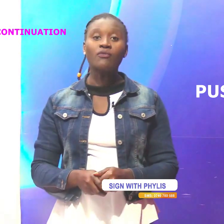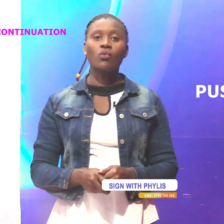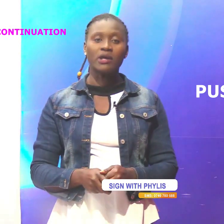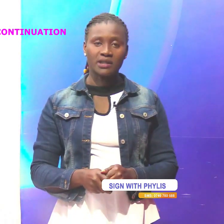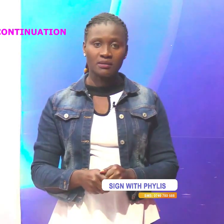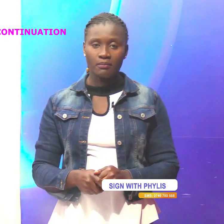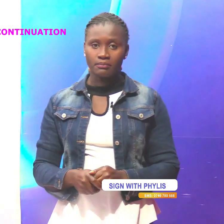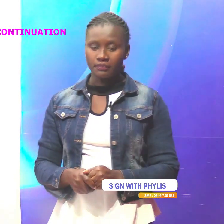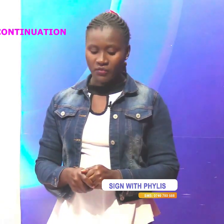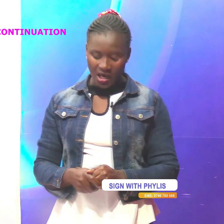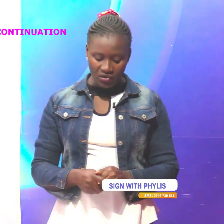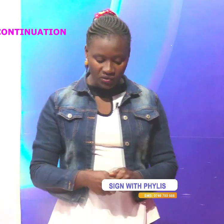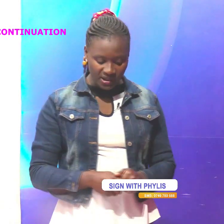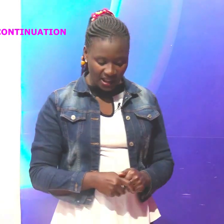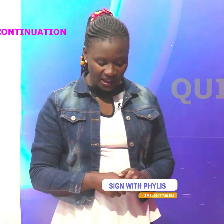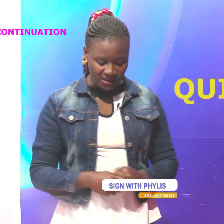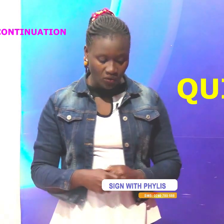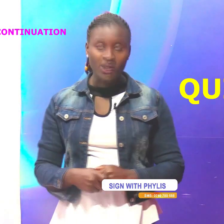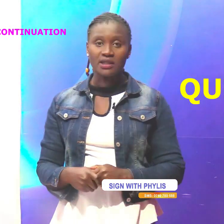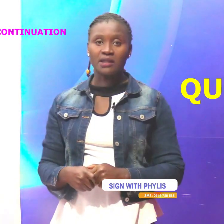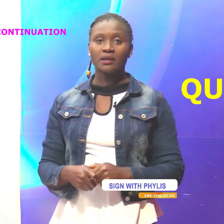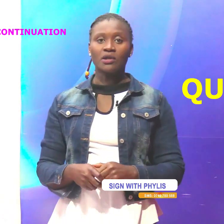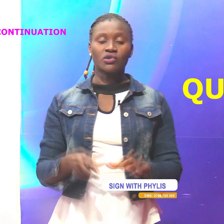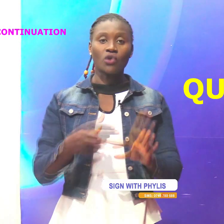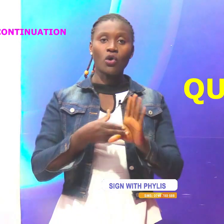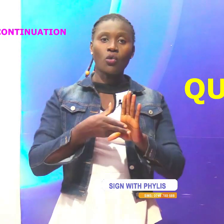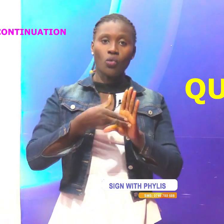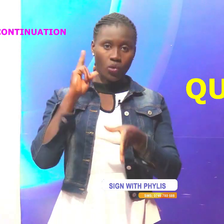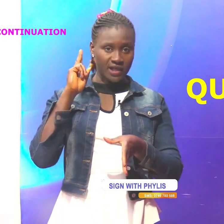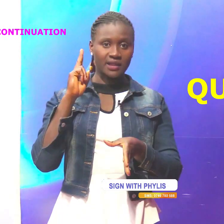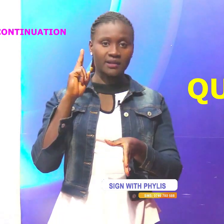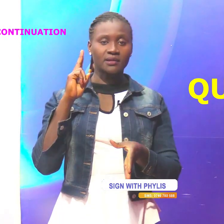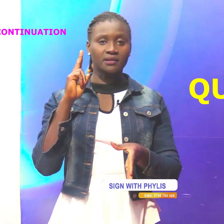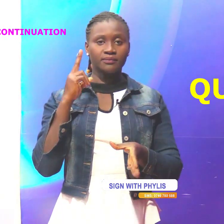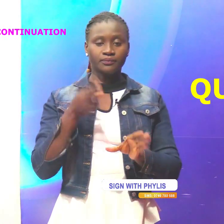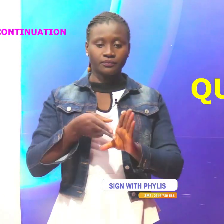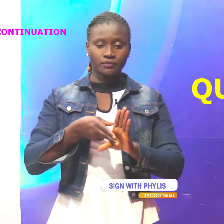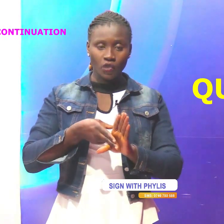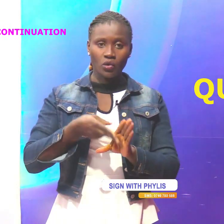quit. How do we sign it? Quit. So quit, quit,